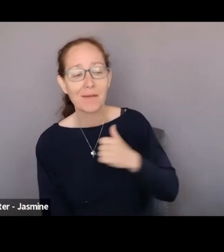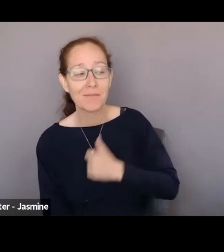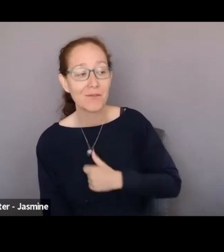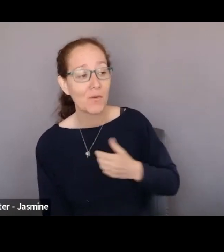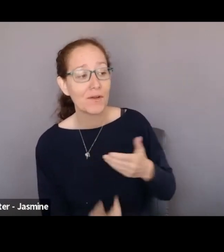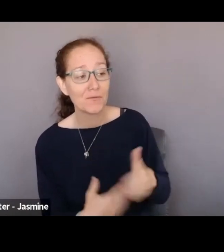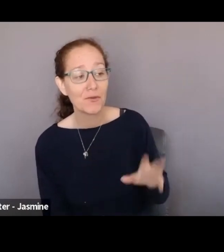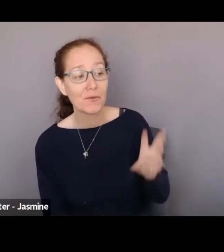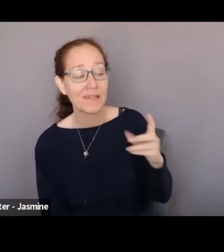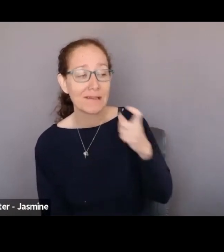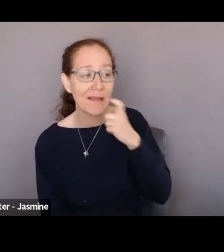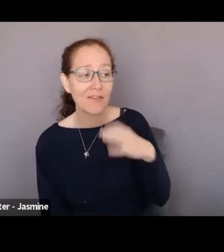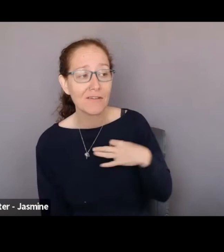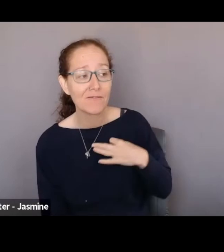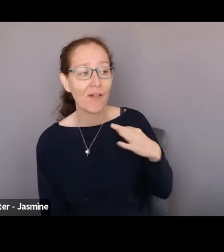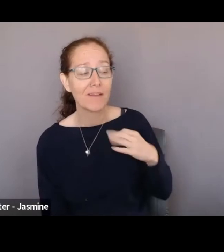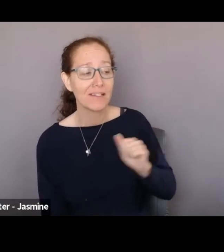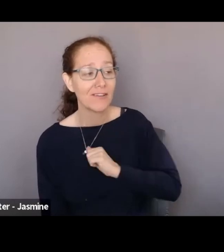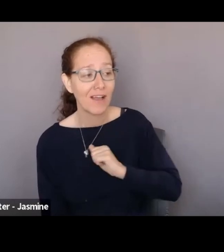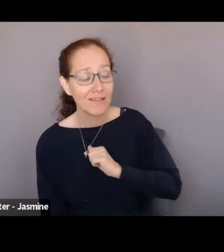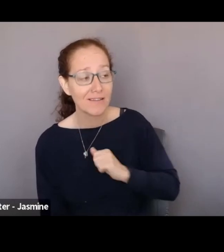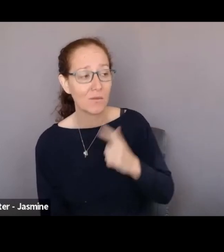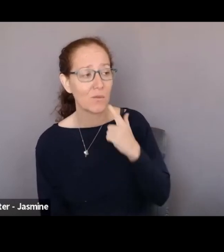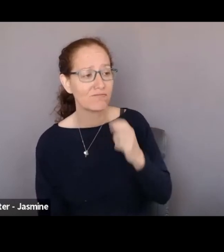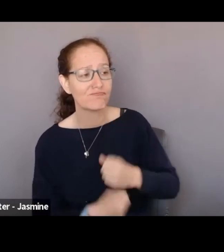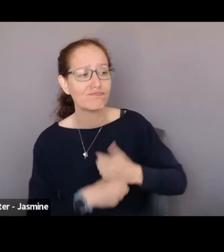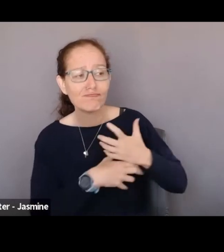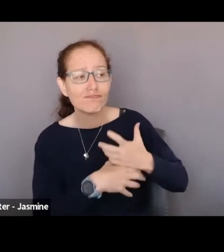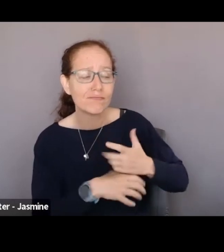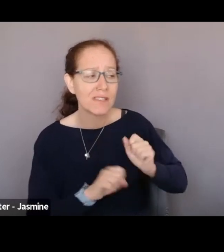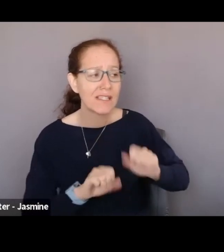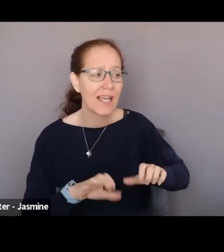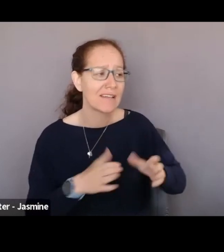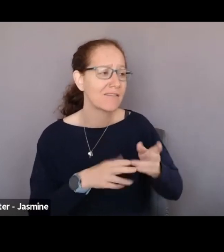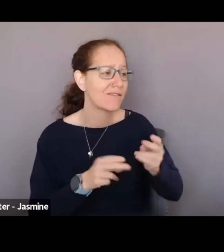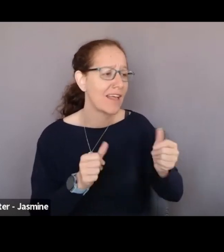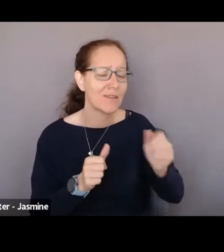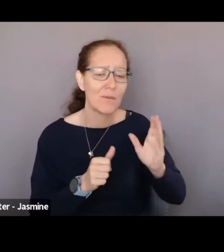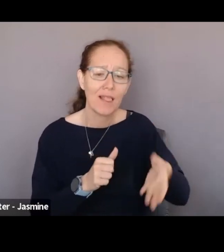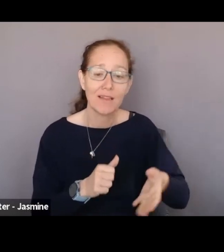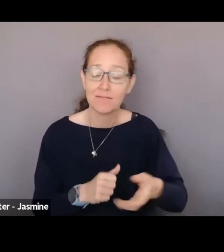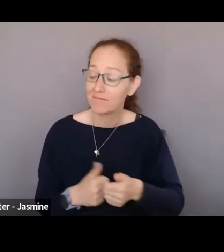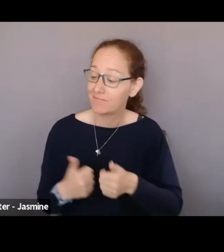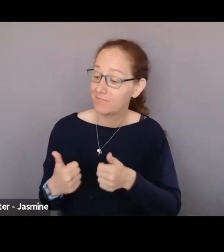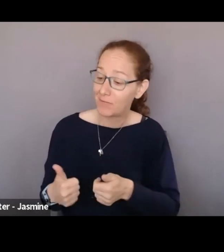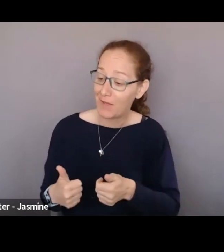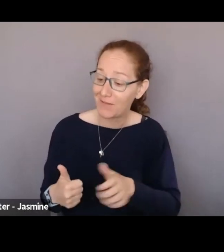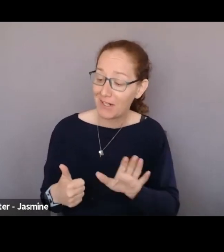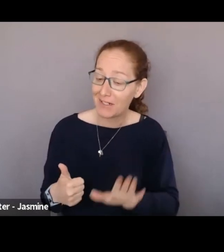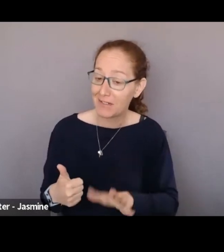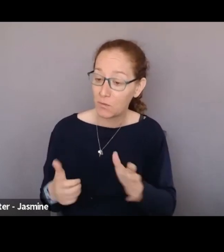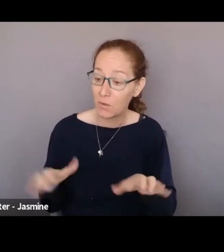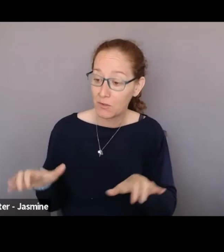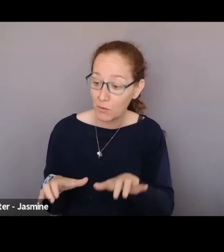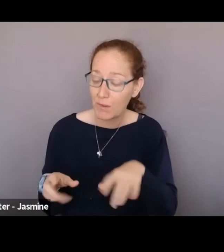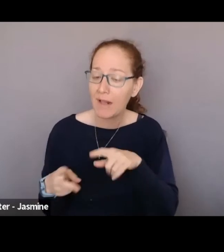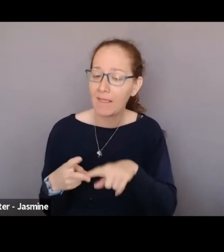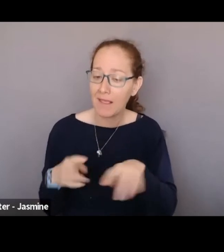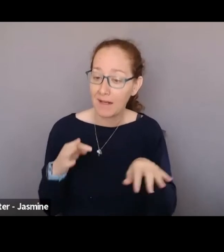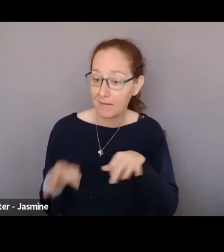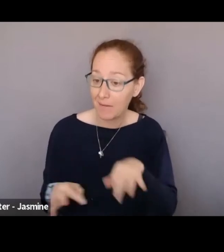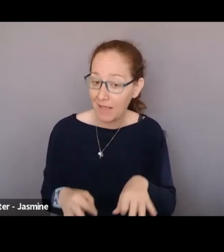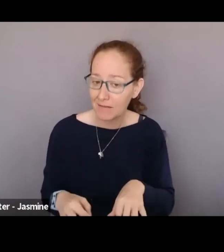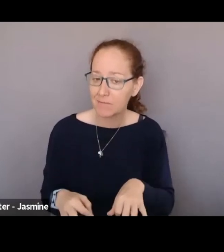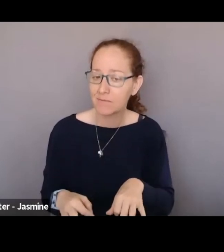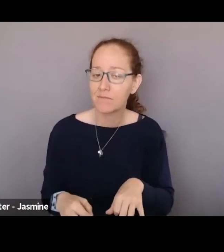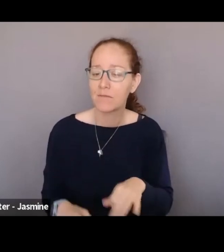ready. We can do this. It's super fast. Fine. Okay, great. Okay. Now, do you want to just do it and then maybe explain afterwards, and we'll just listen to the choices